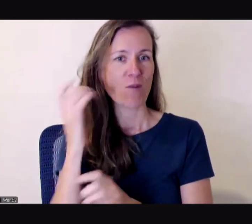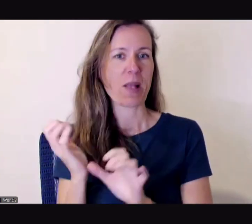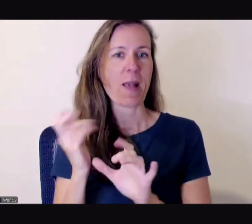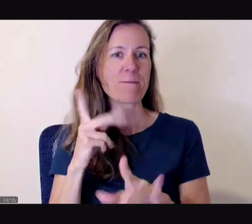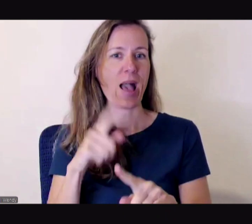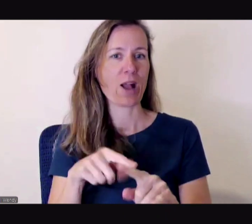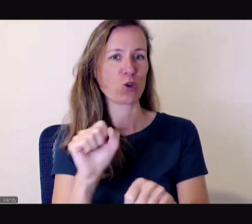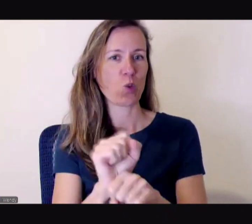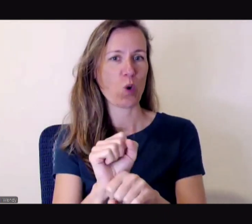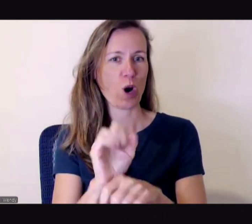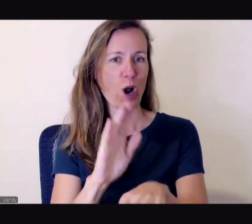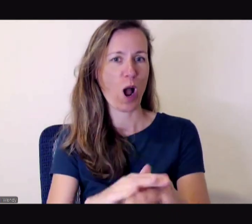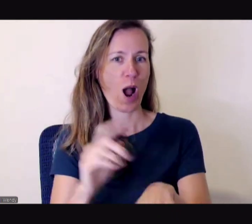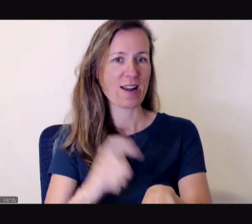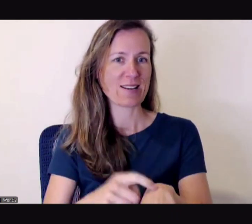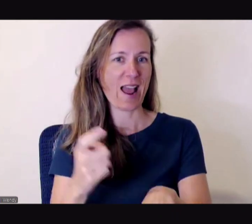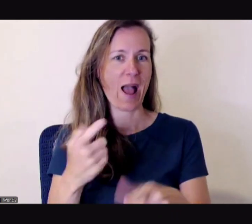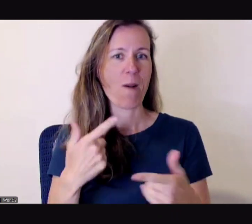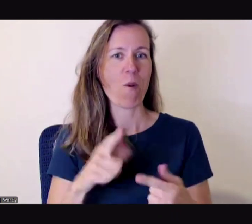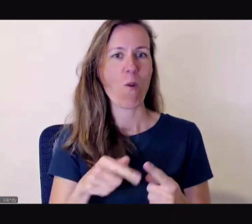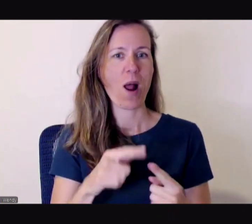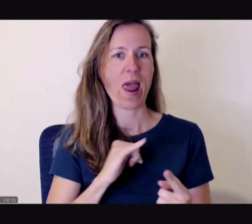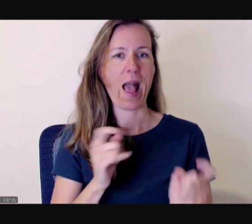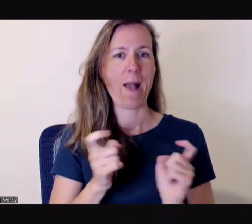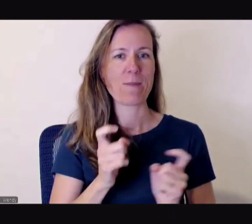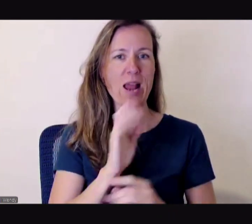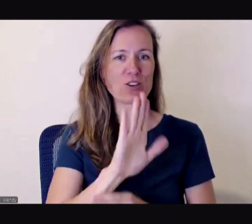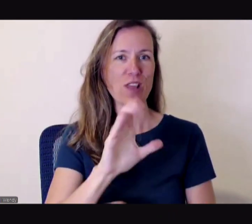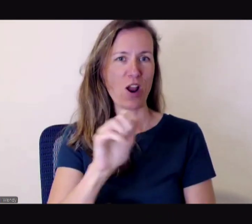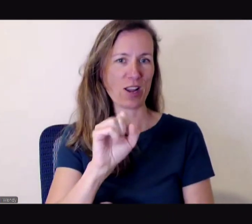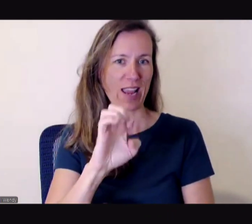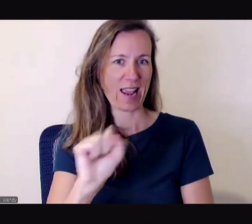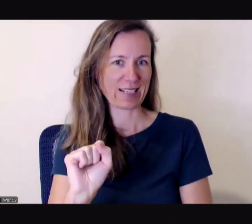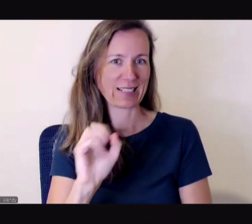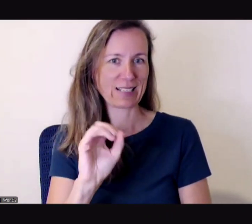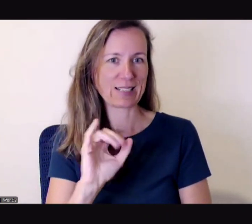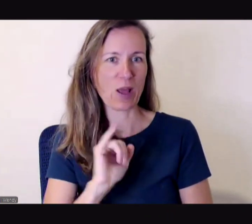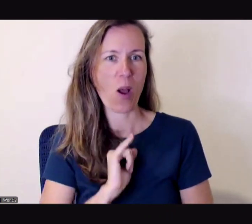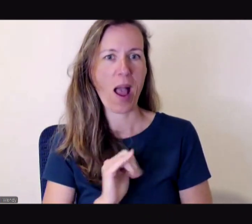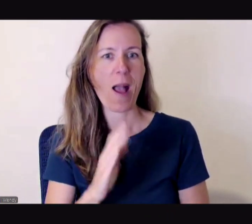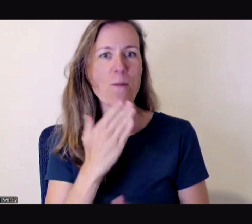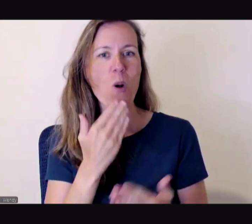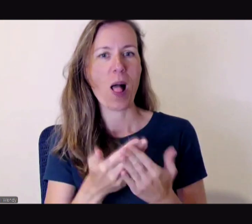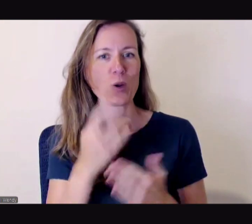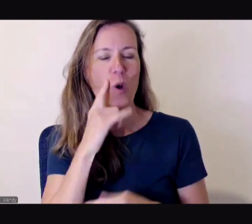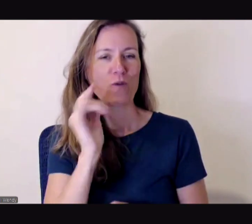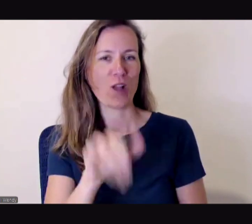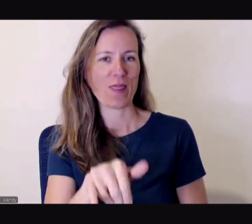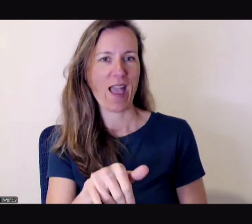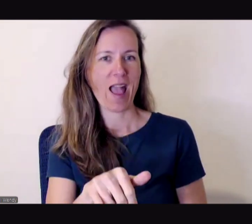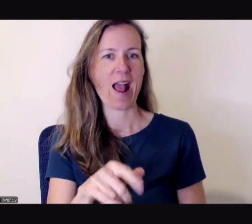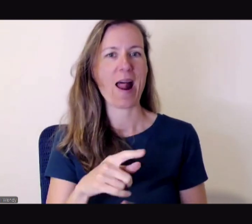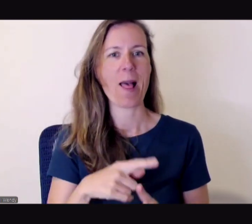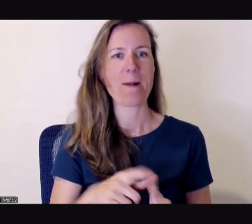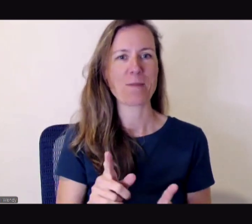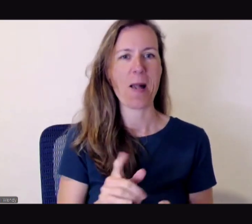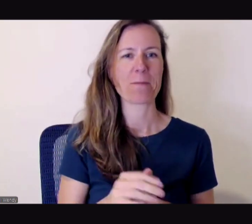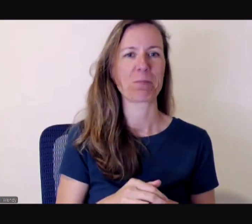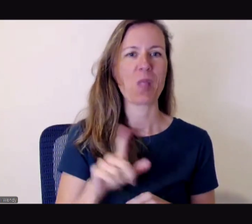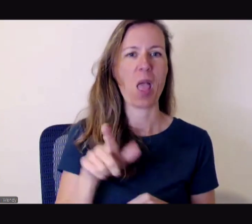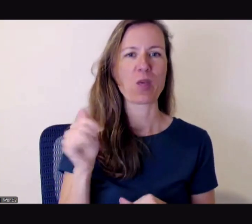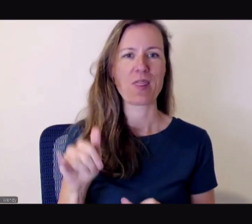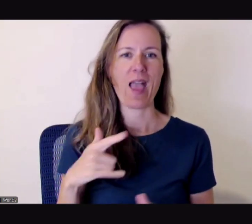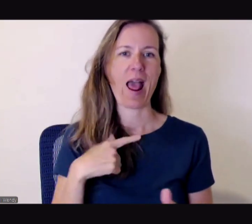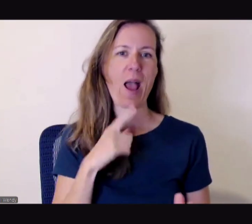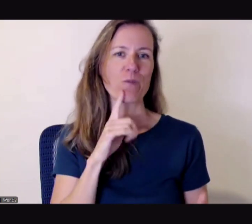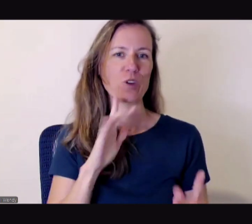am really, really excited to be here. Thank you. We're very excited to have you. We welcome you, and we